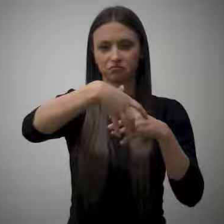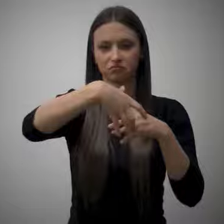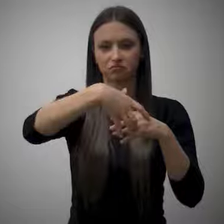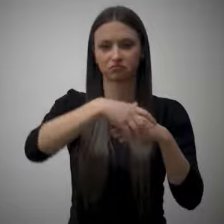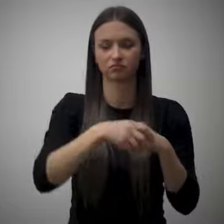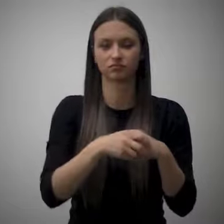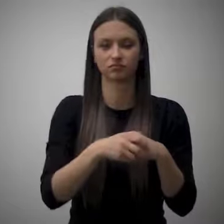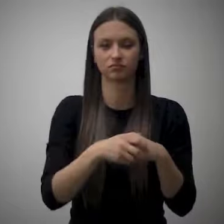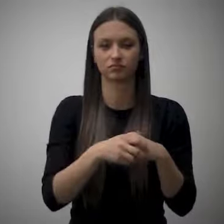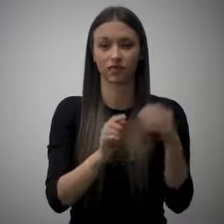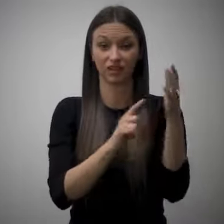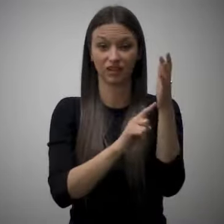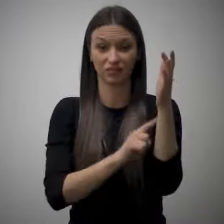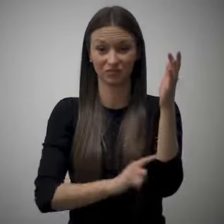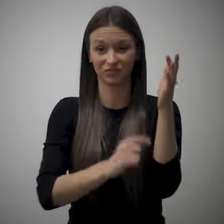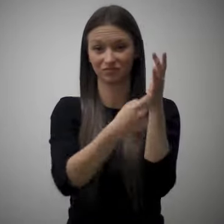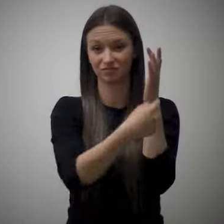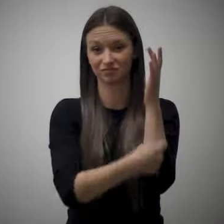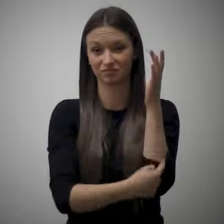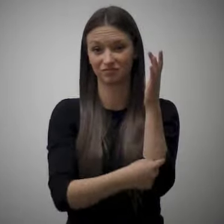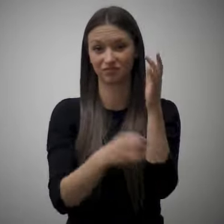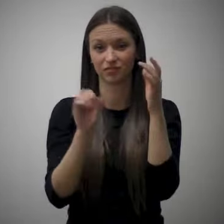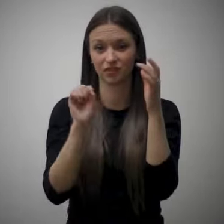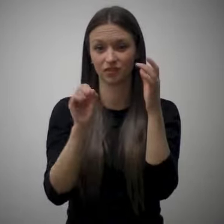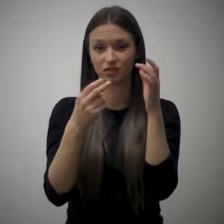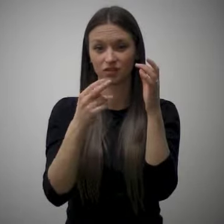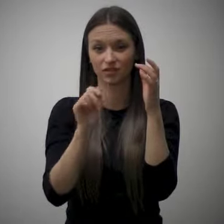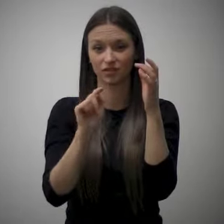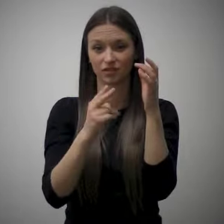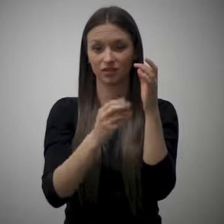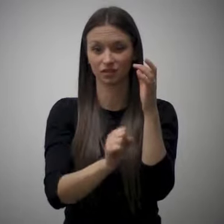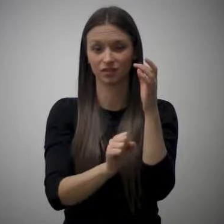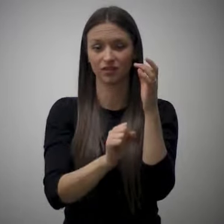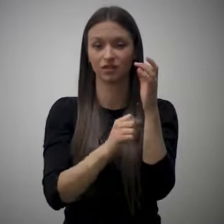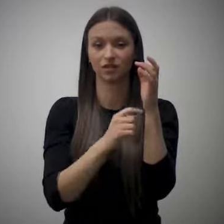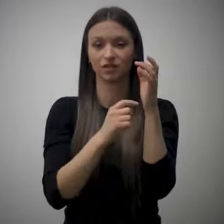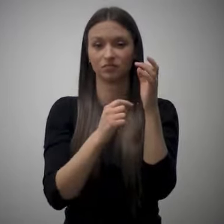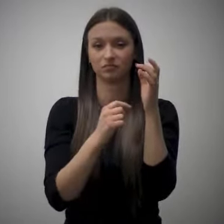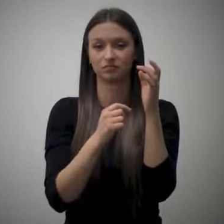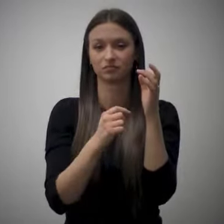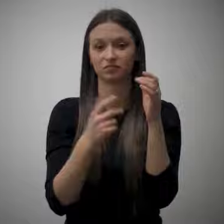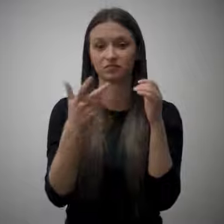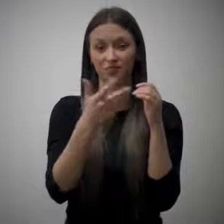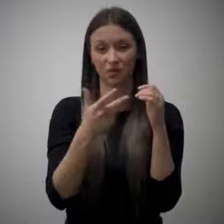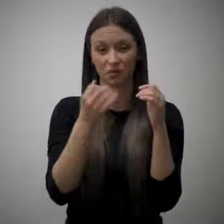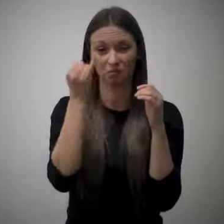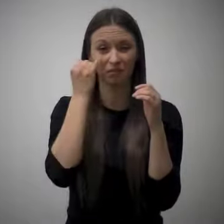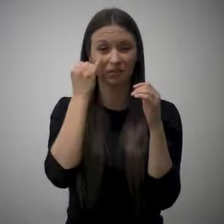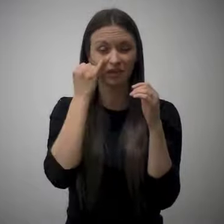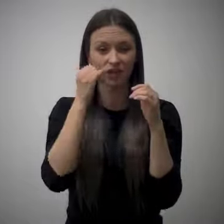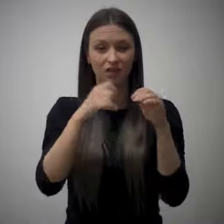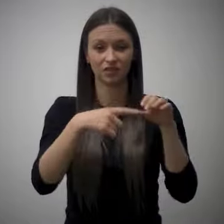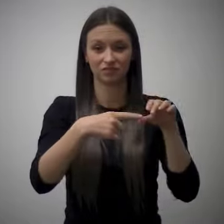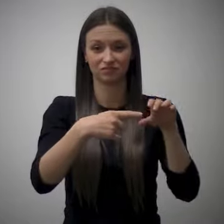inflamed. When tendons, ligaments, or sheaths around the nerves